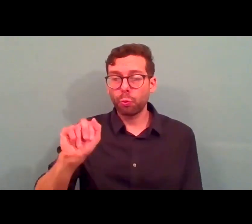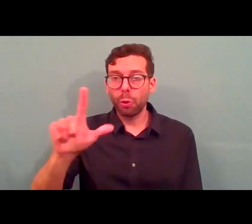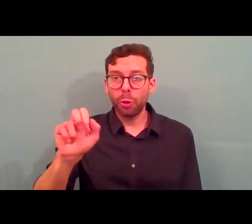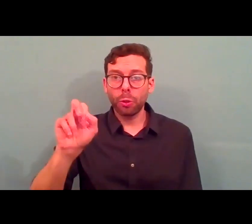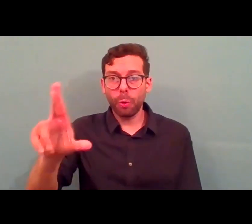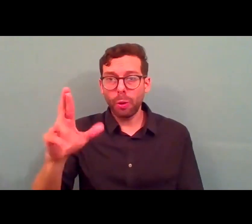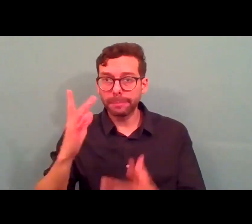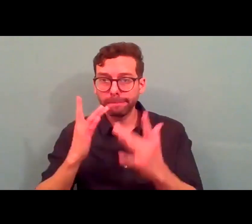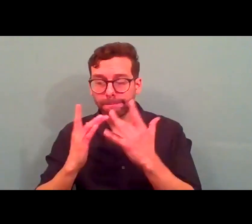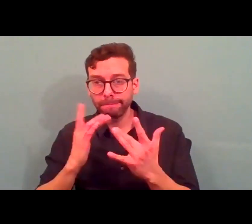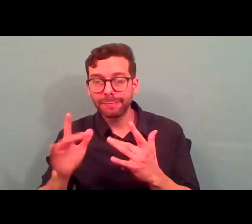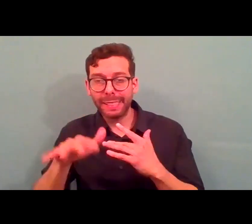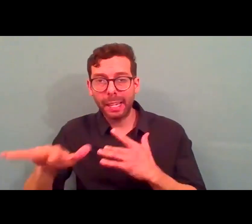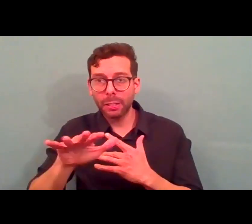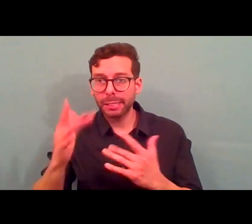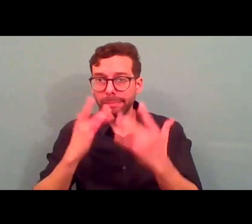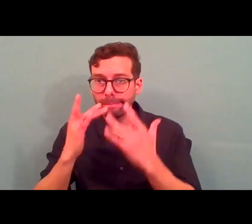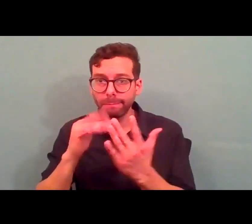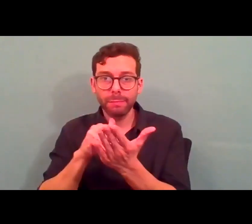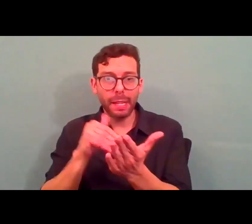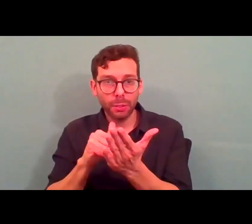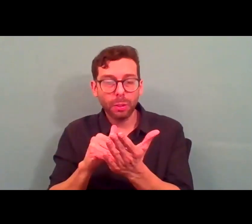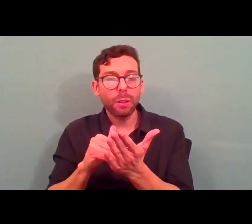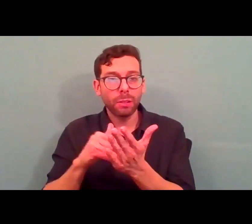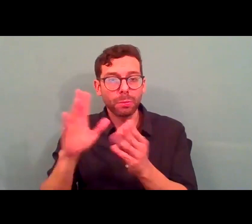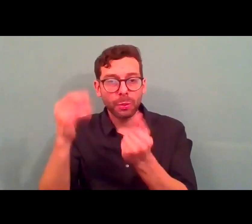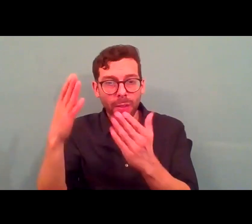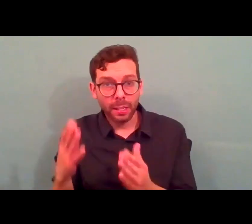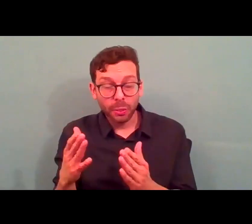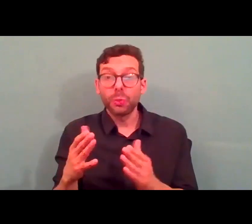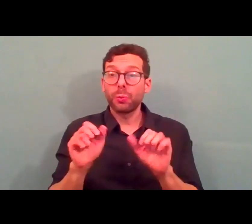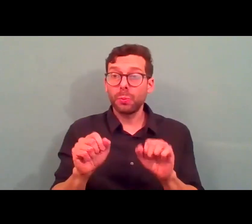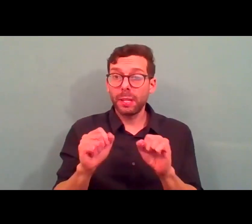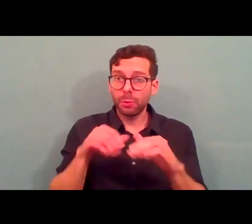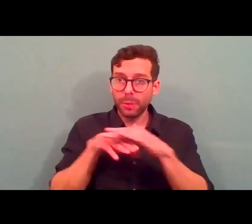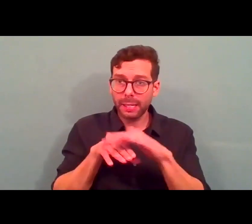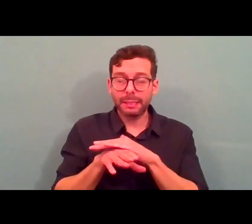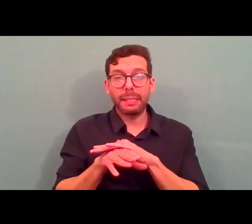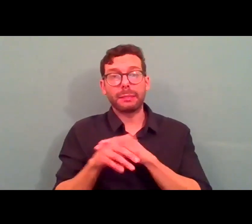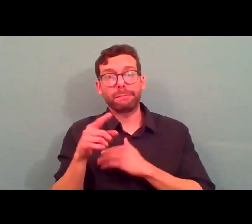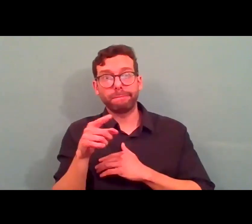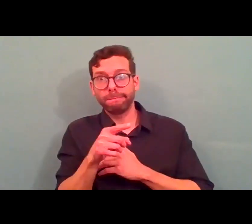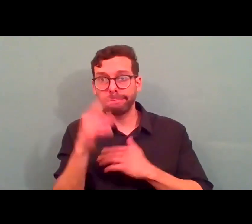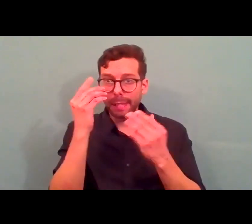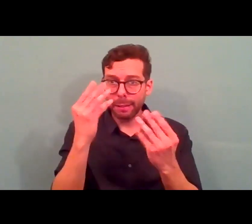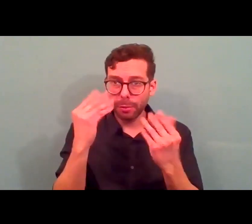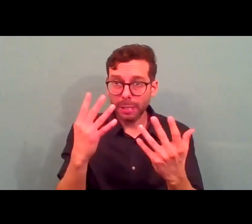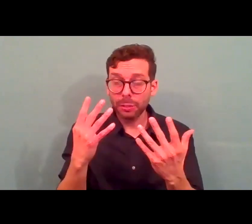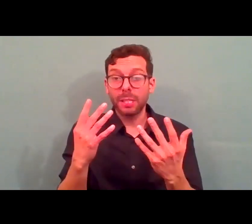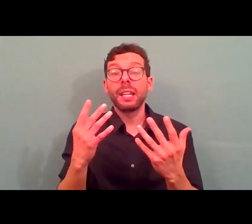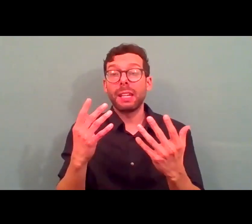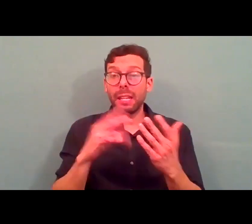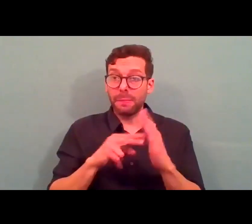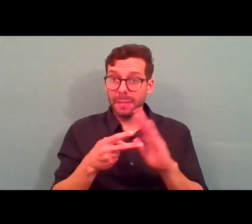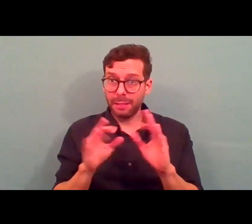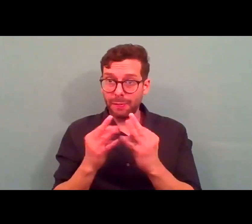or therapists or teachers or whatever, to get this kind of information, so that you can go to your pediatrician and they can say,